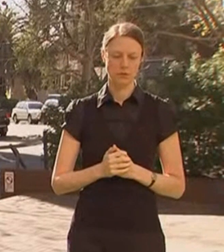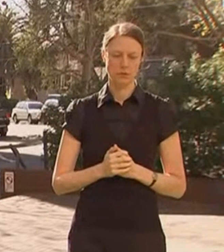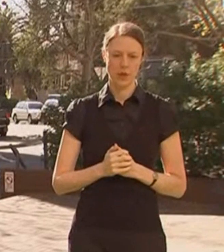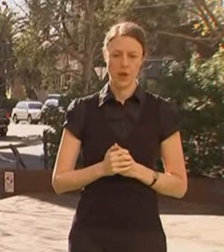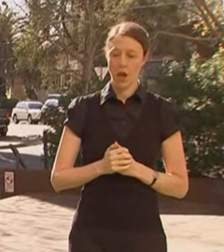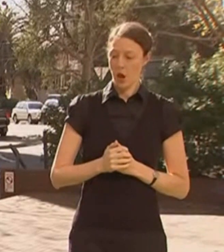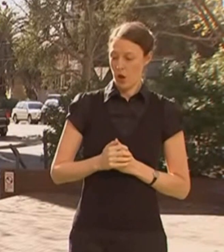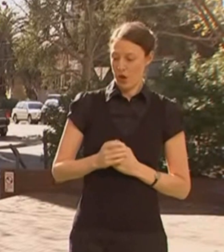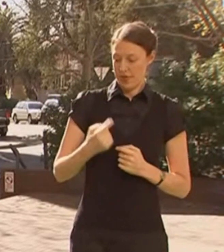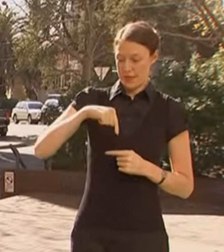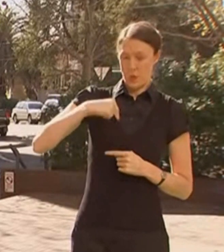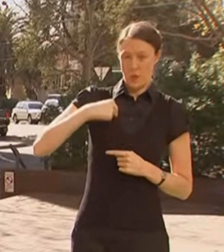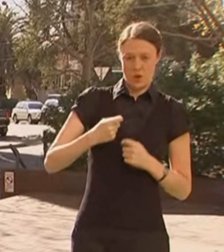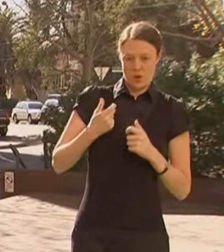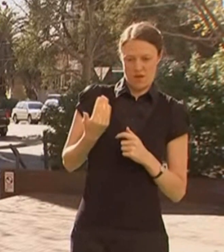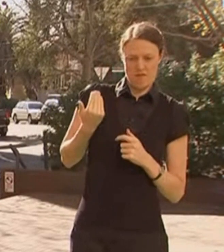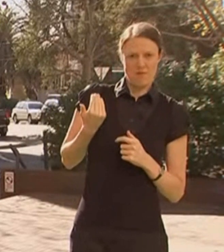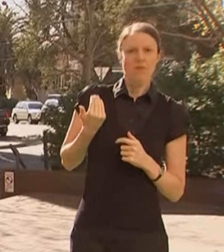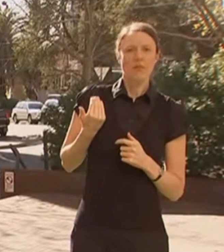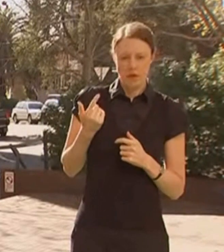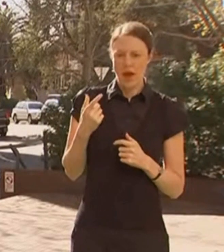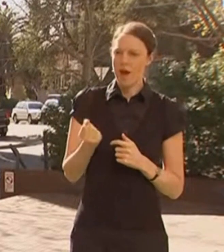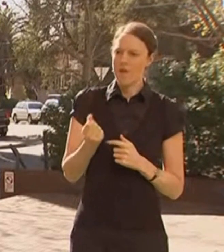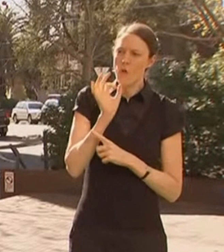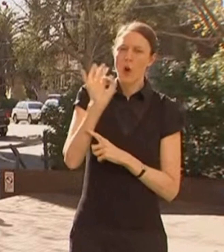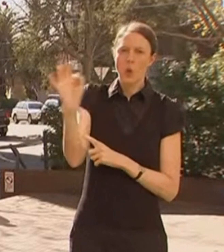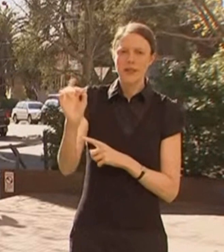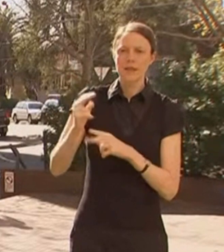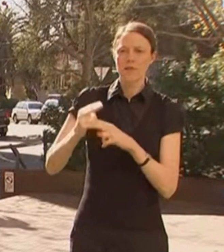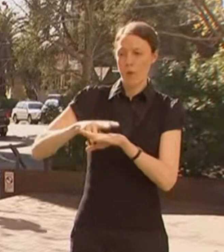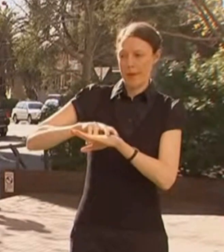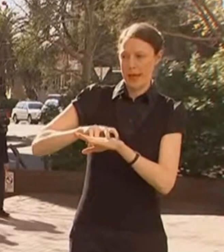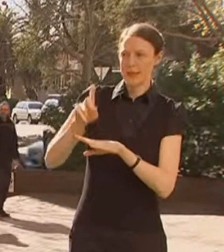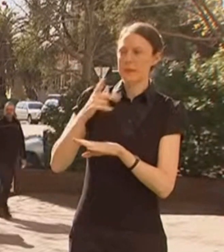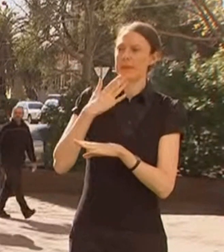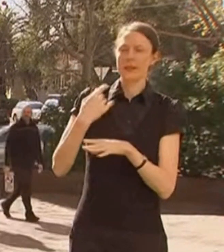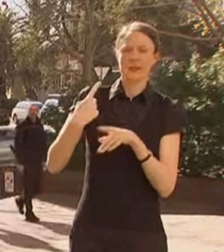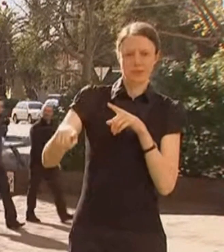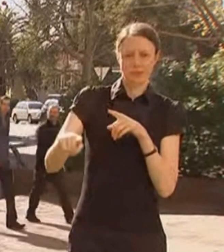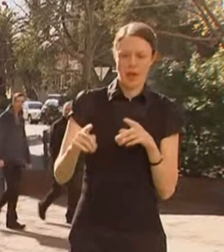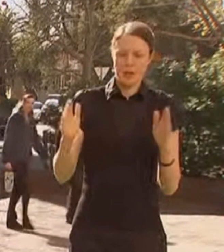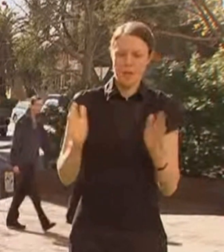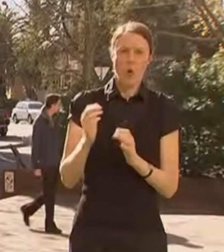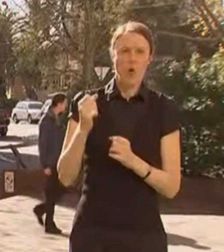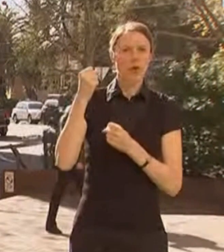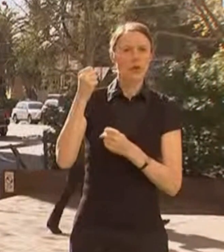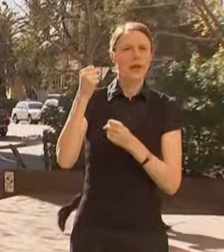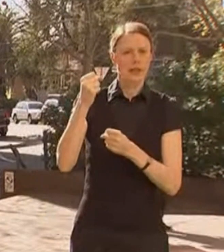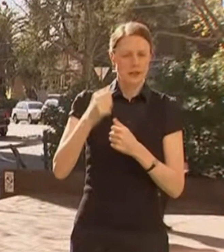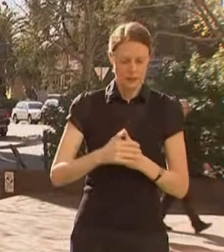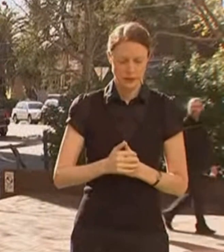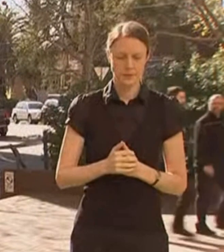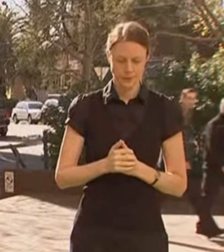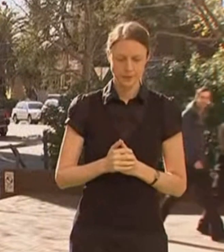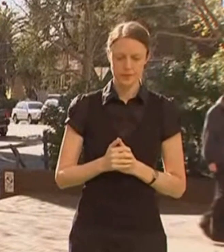not visited family, we've not attended events, we've not done what we normally do in order to keep the community safe. Earlier